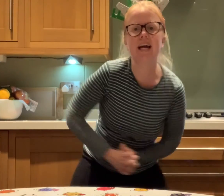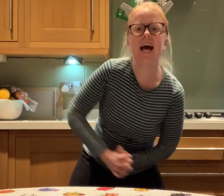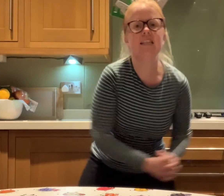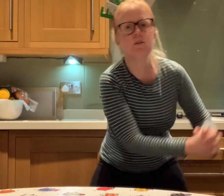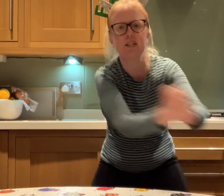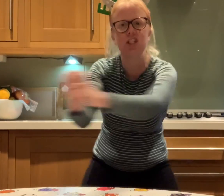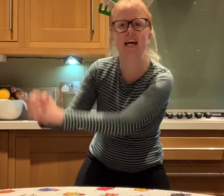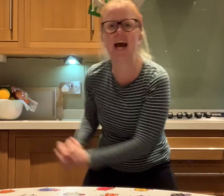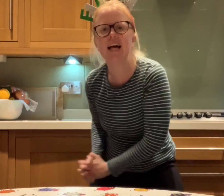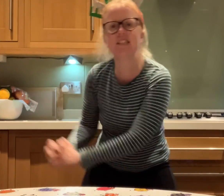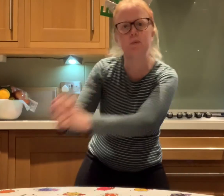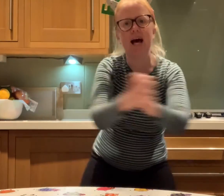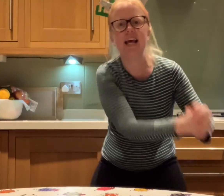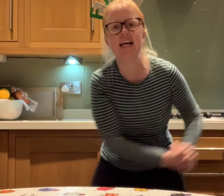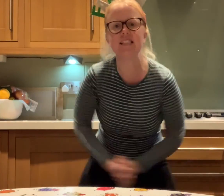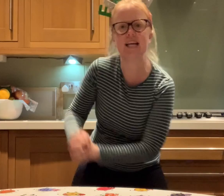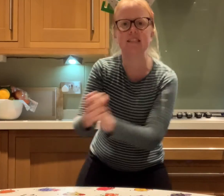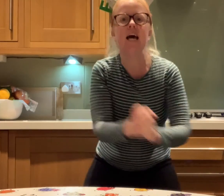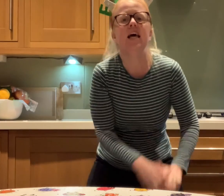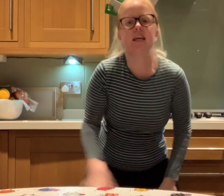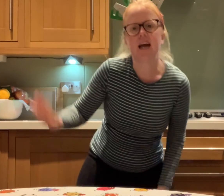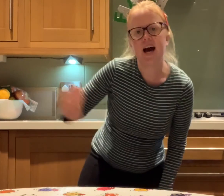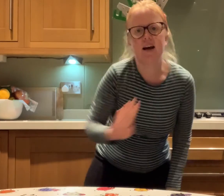and swashing and swirling stones. You gotta wash